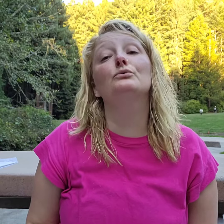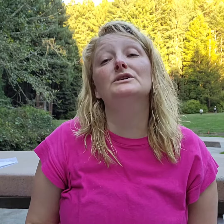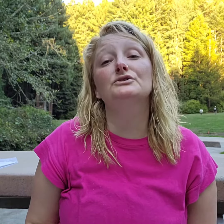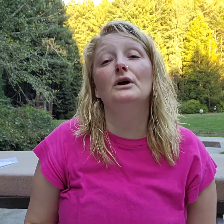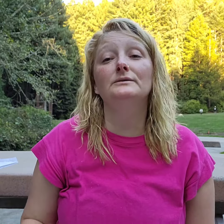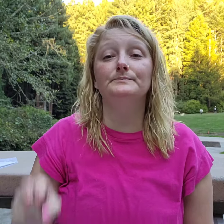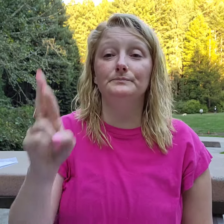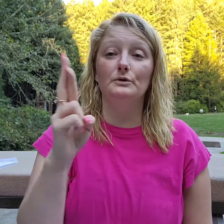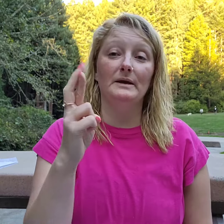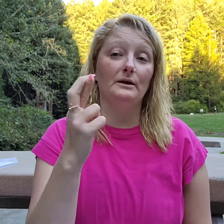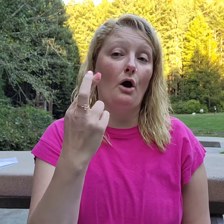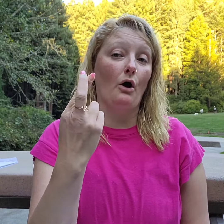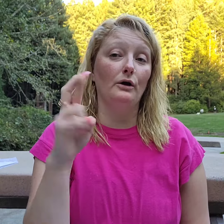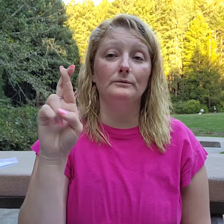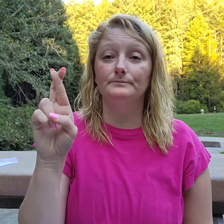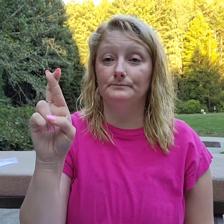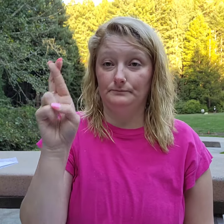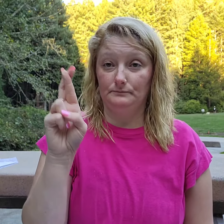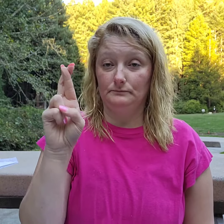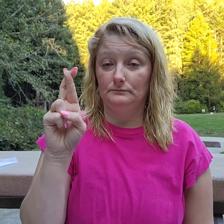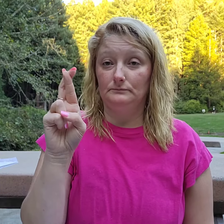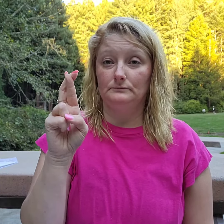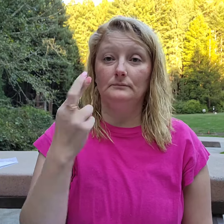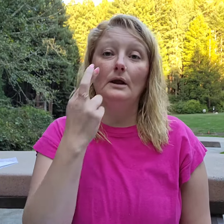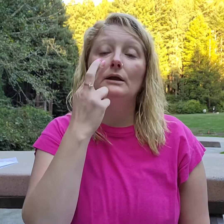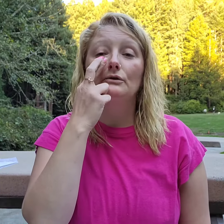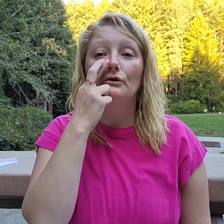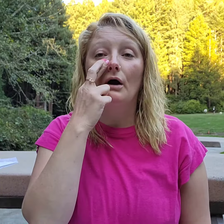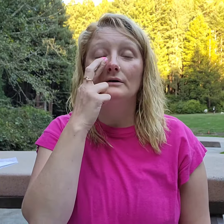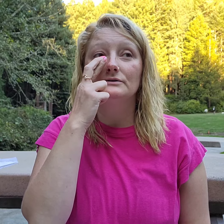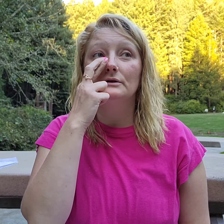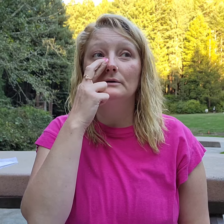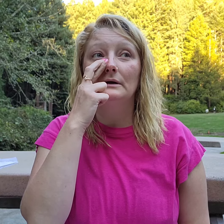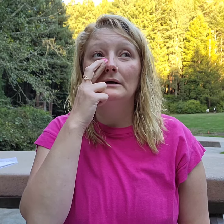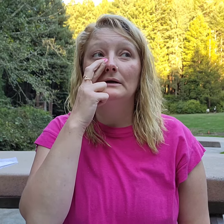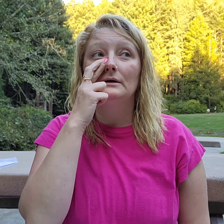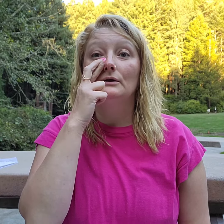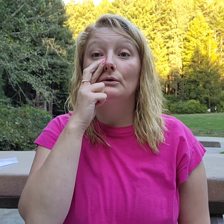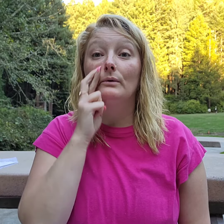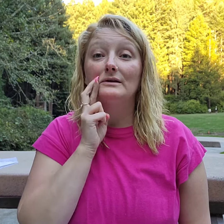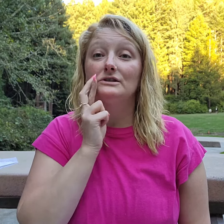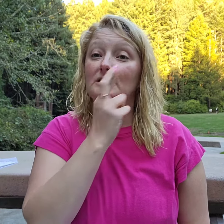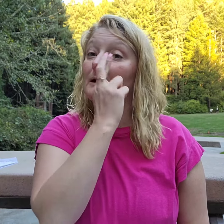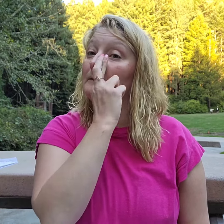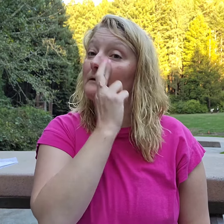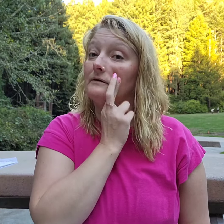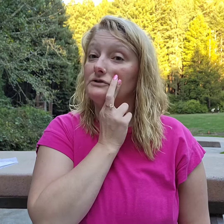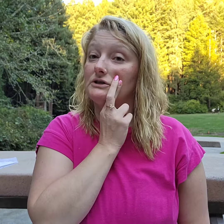restaurant. You make an R, and you cross the right cheek and the left cheek.